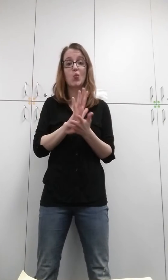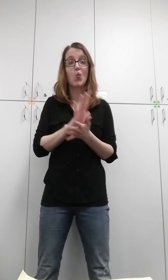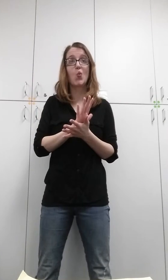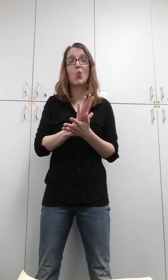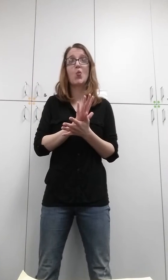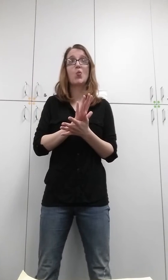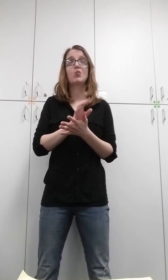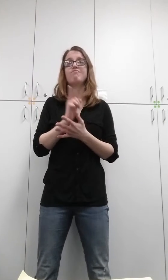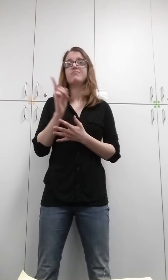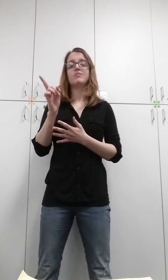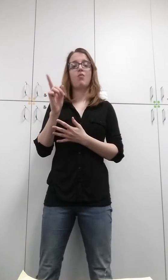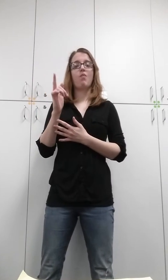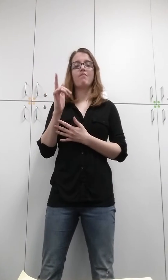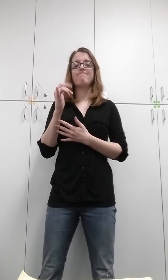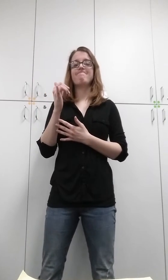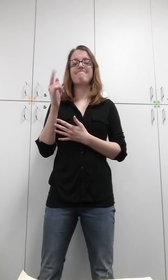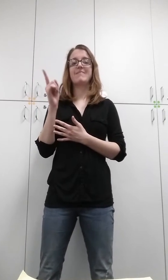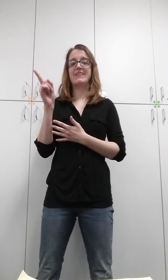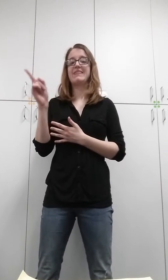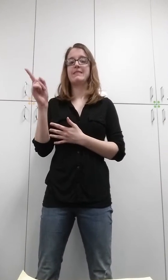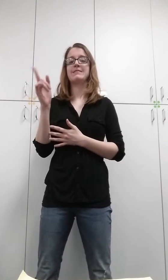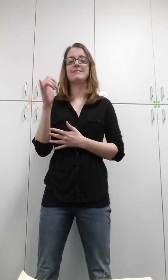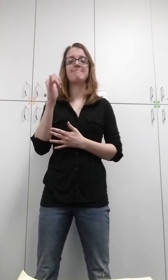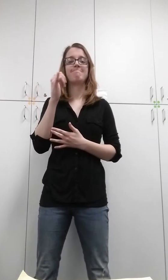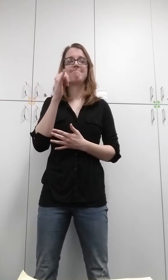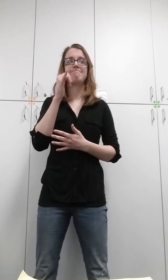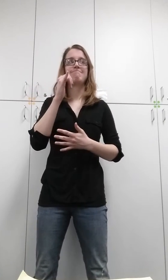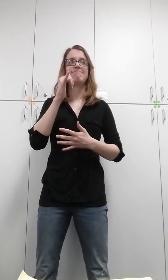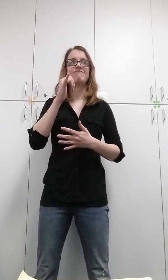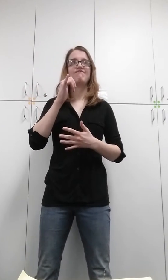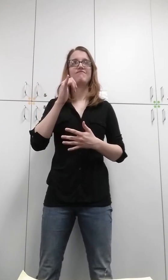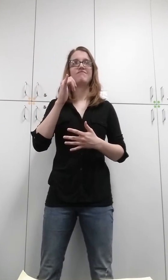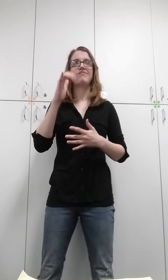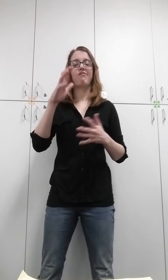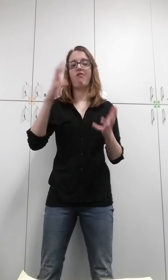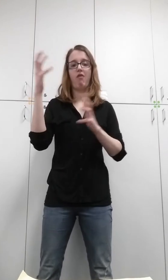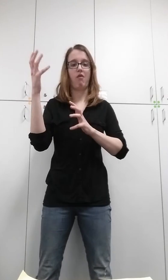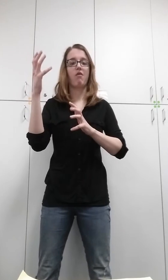the same mistakes. It's just the way it is. In ASL,